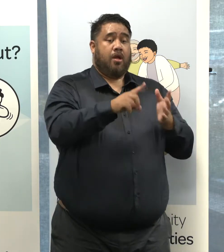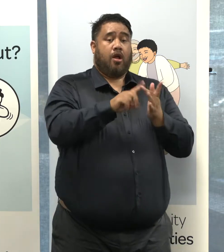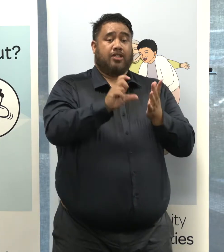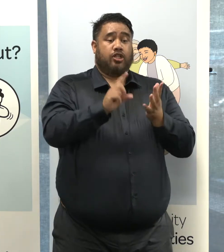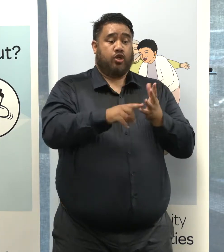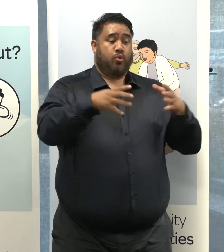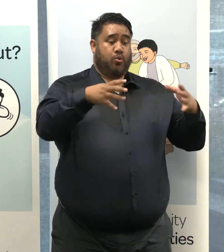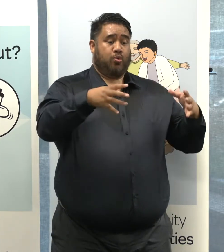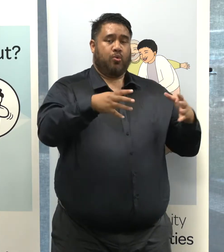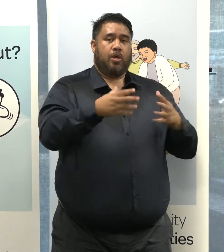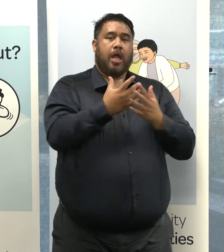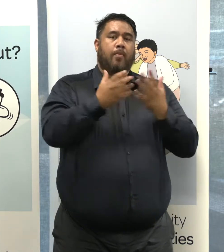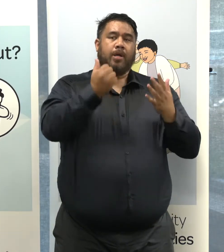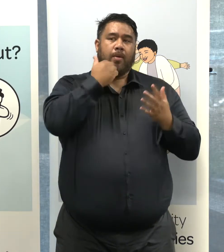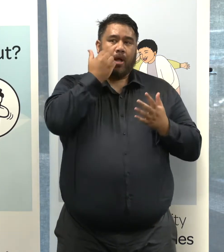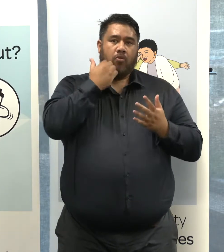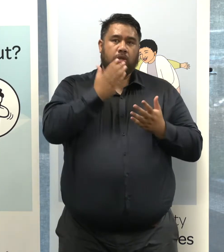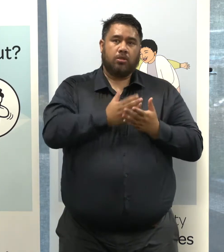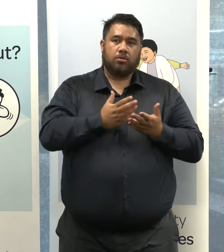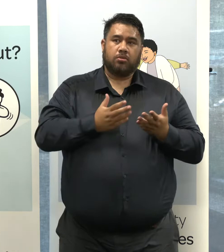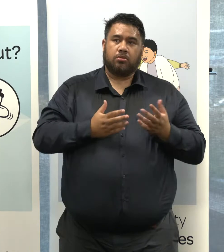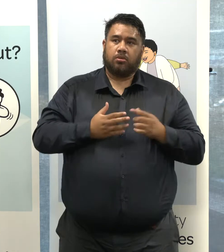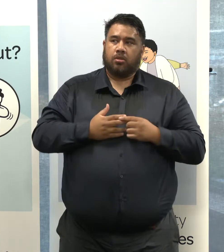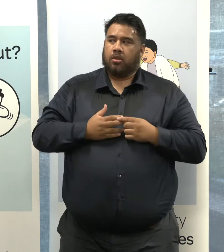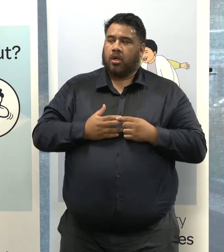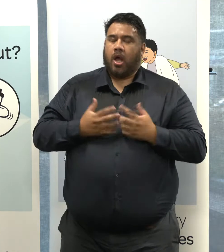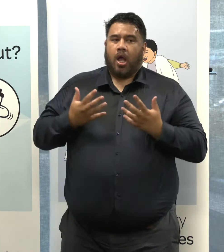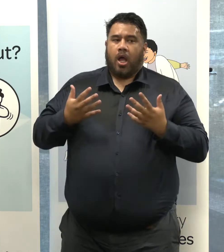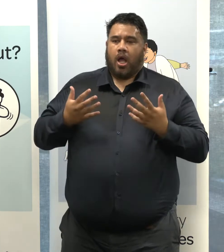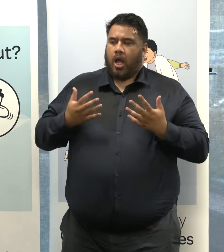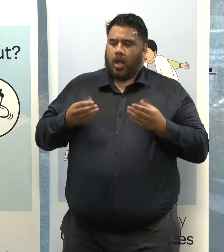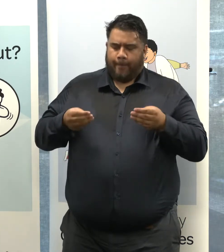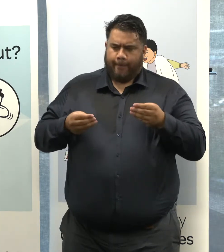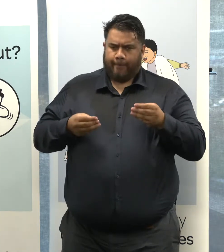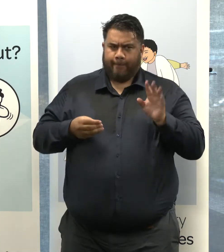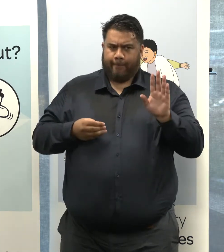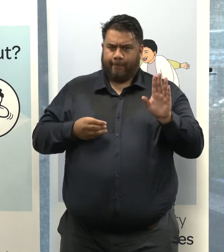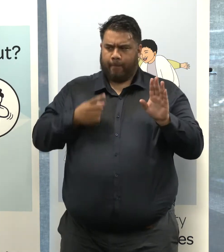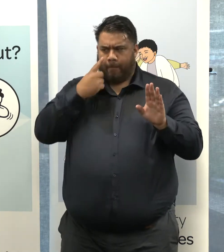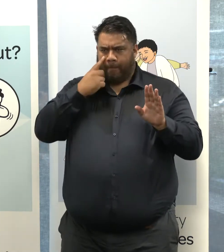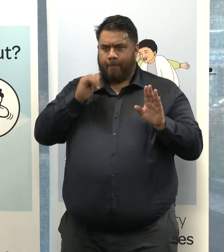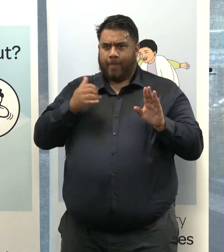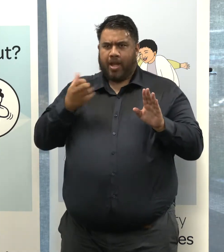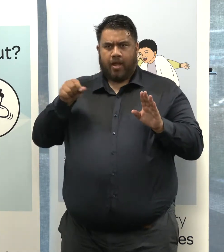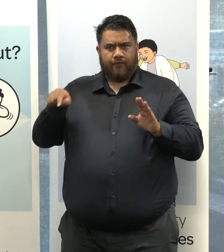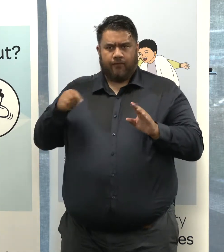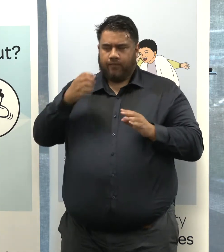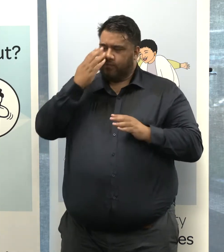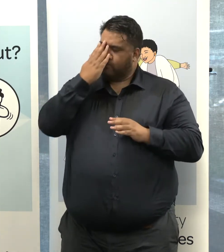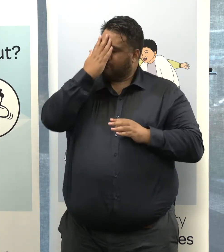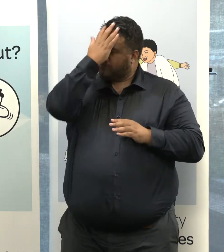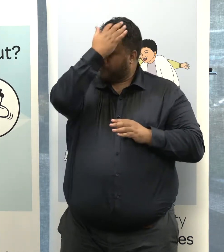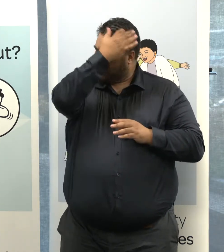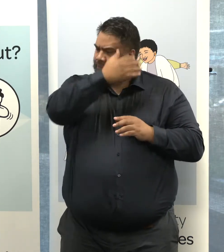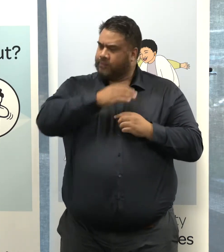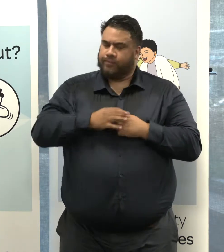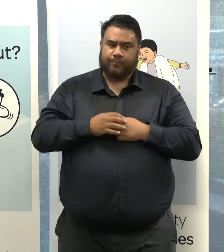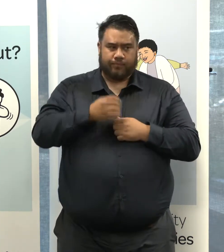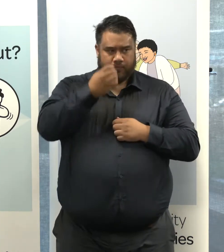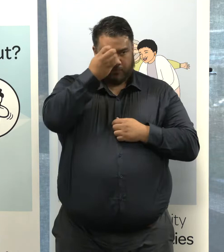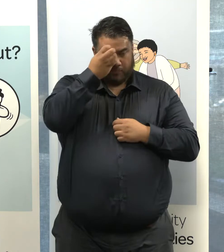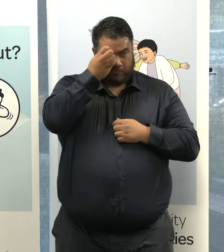are Māori? Sorry, not off the top of my head, although just stand by there. I may have